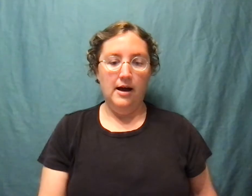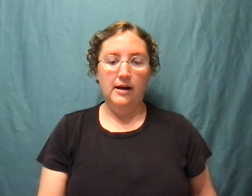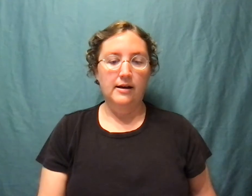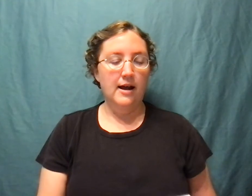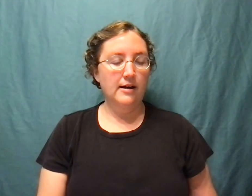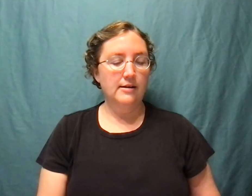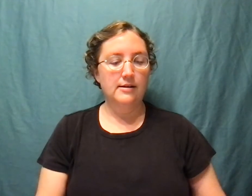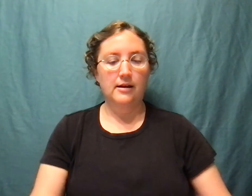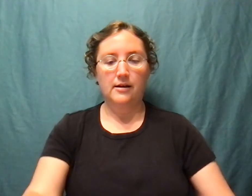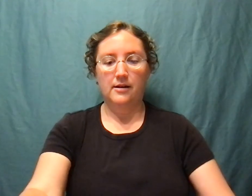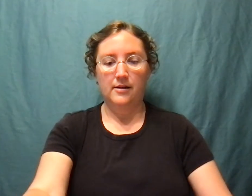Next